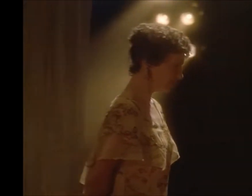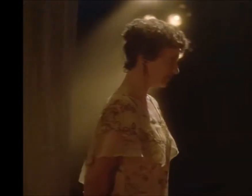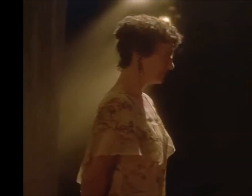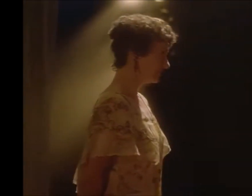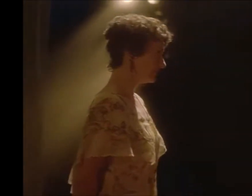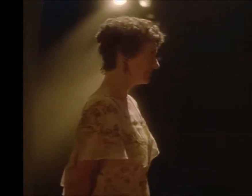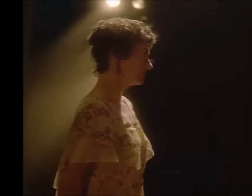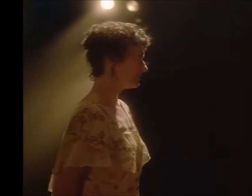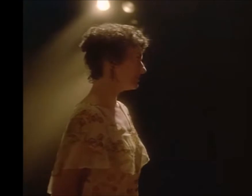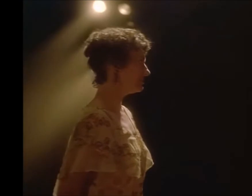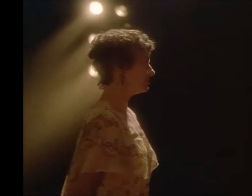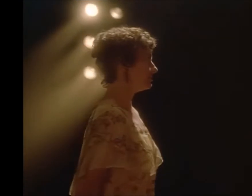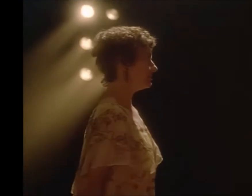I cross the street.